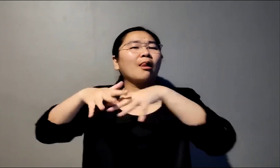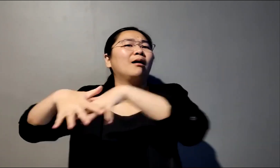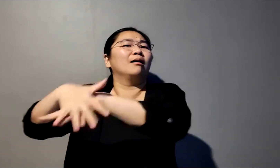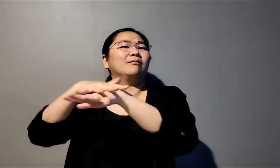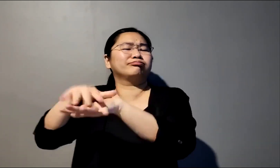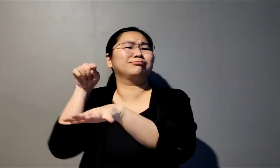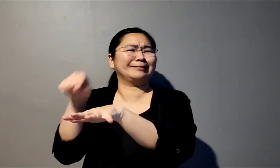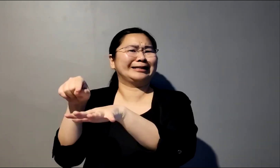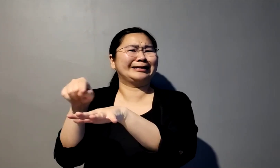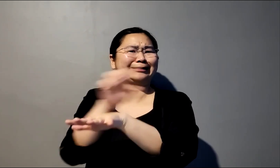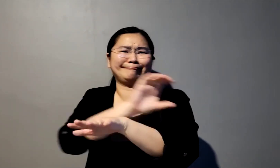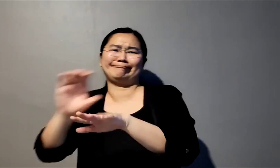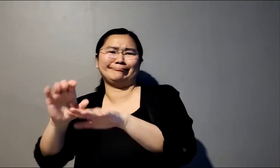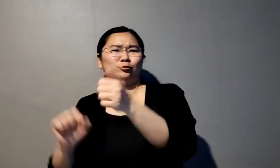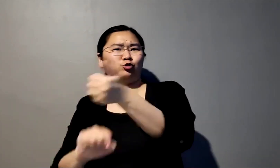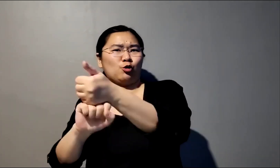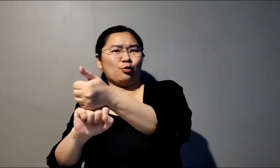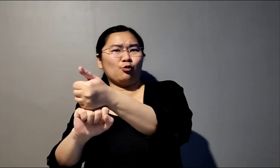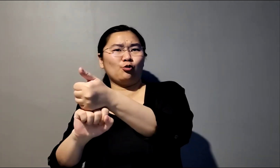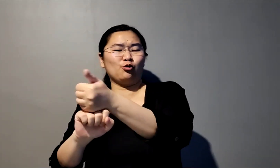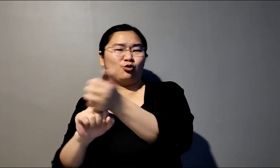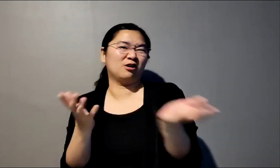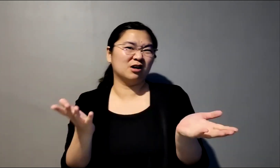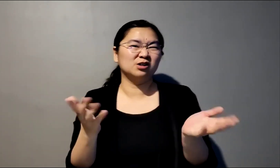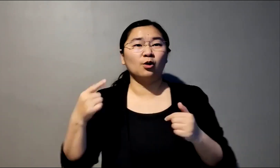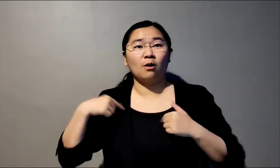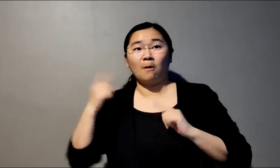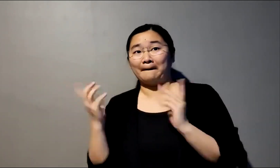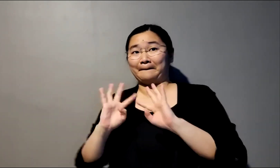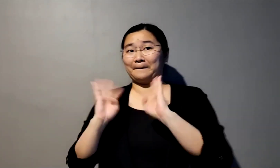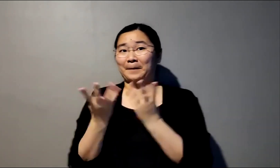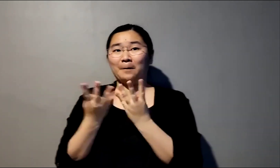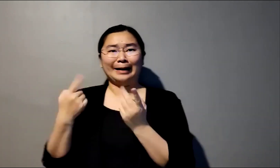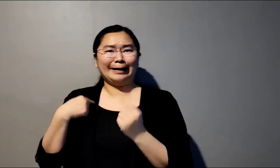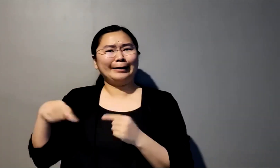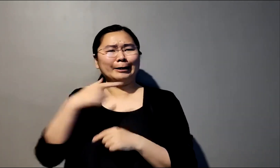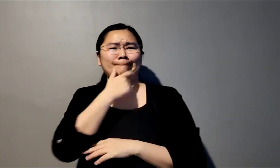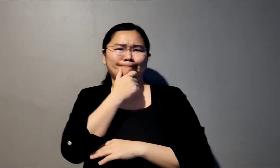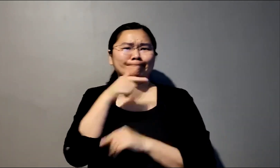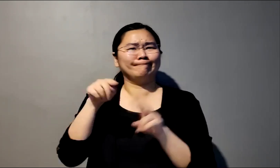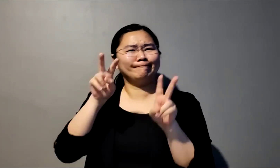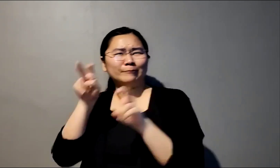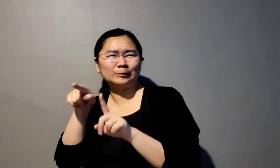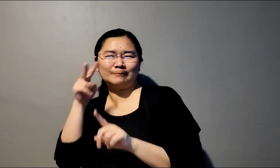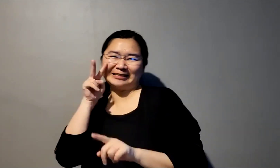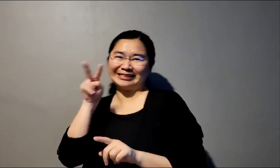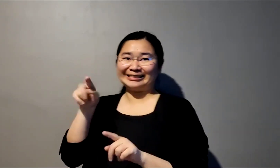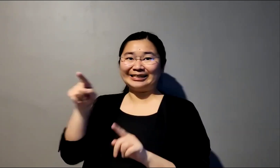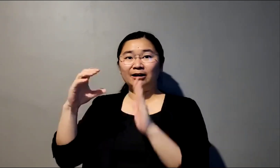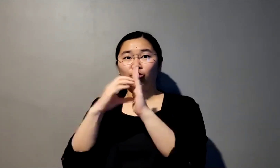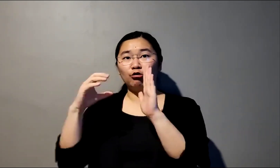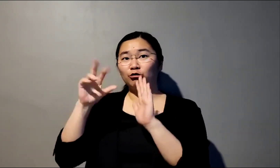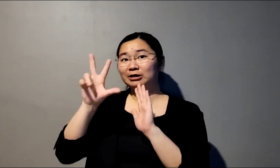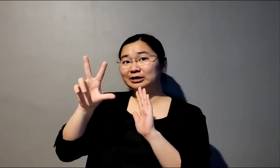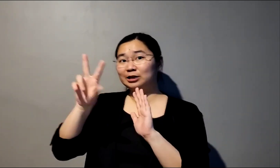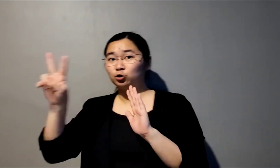reliable monitoring tools in order to tell us if the money they are contributing or giving to other